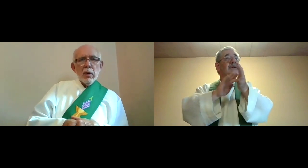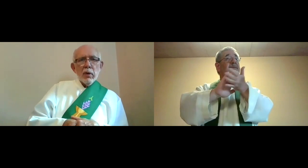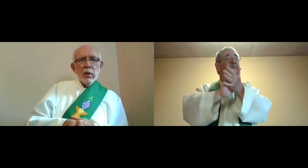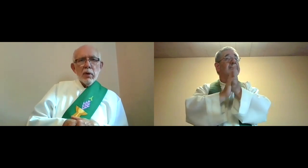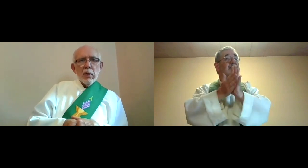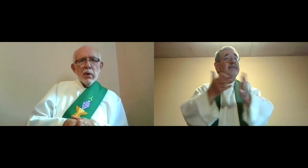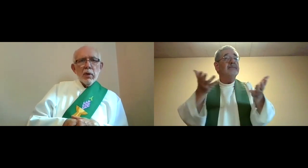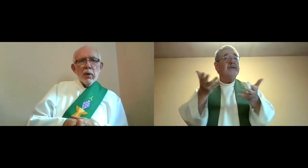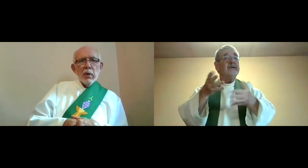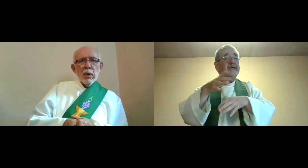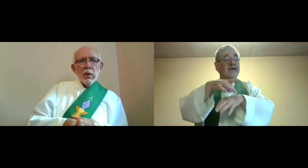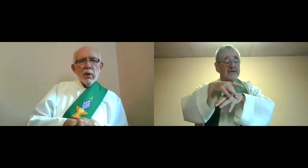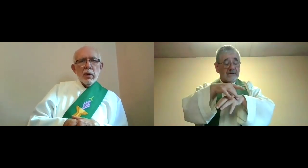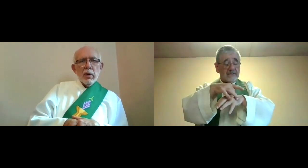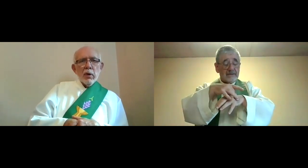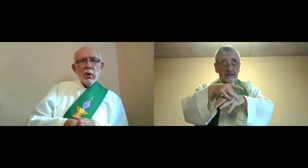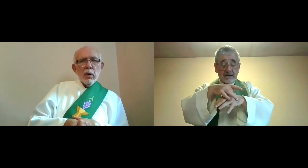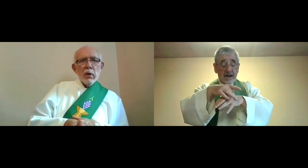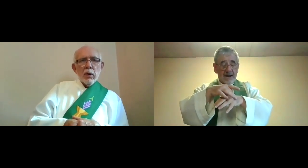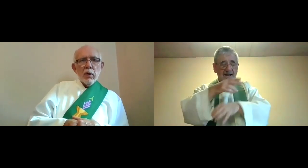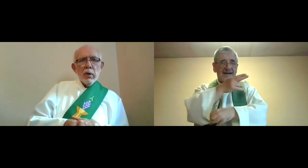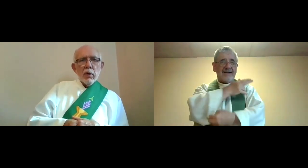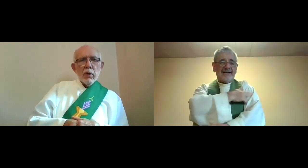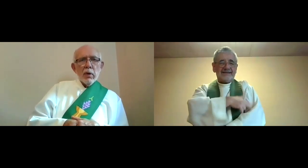that it would follow Jesus and become